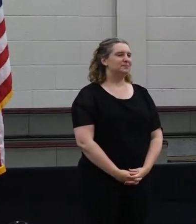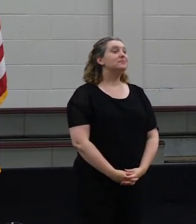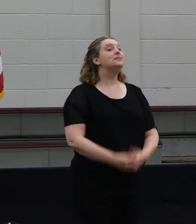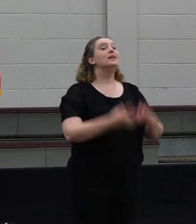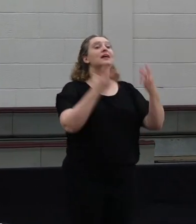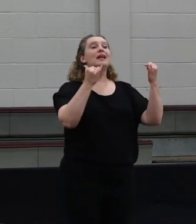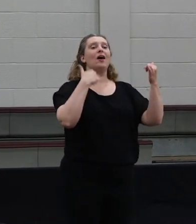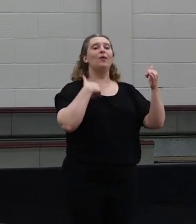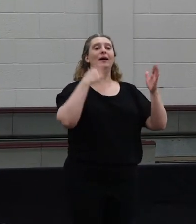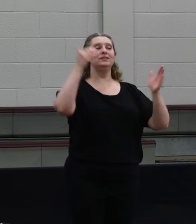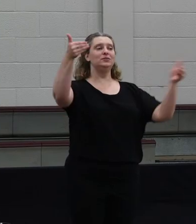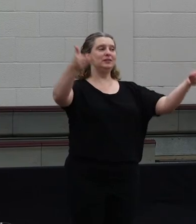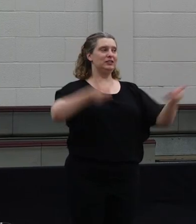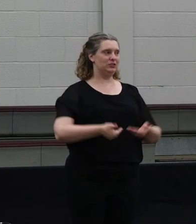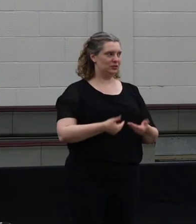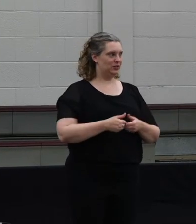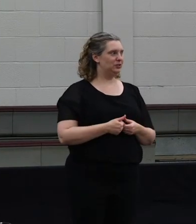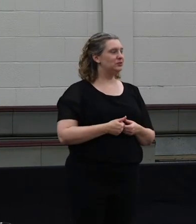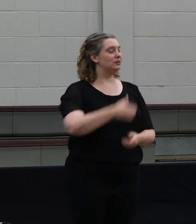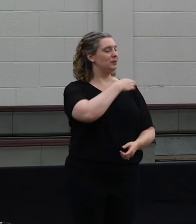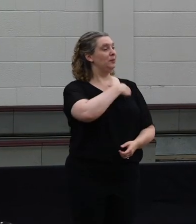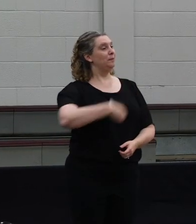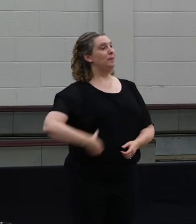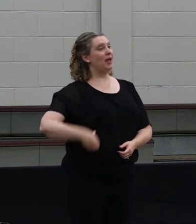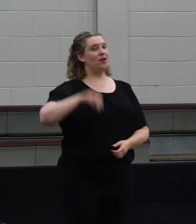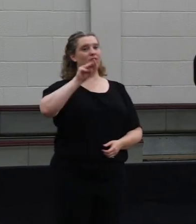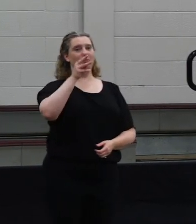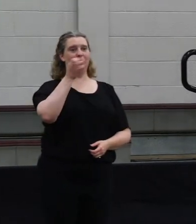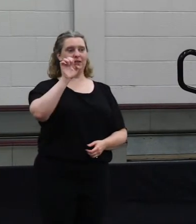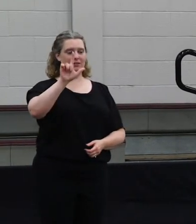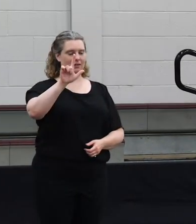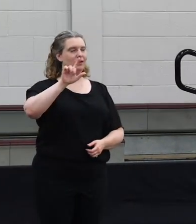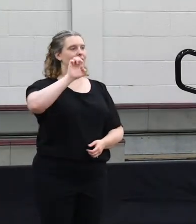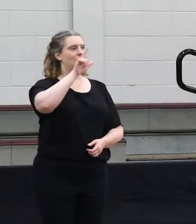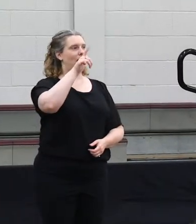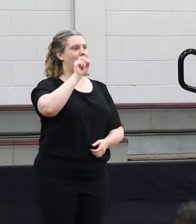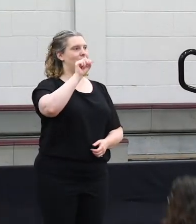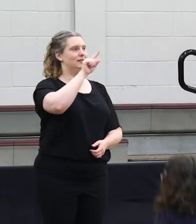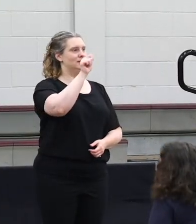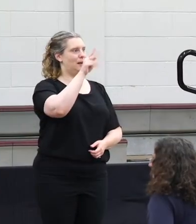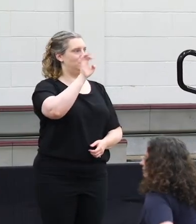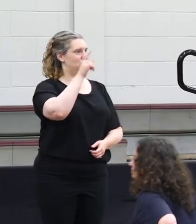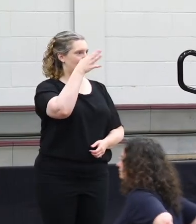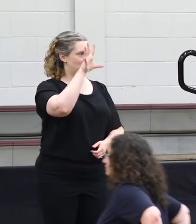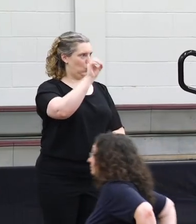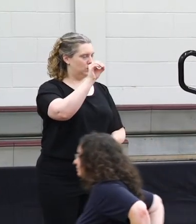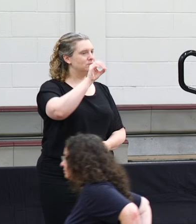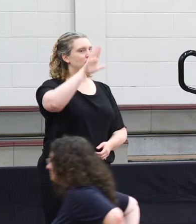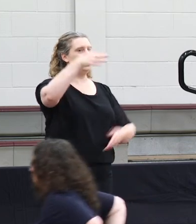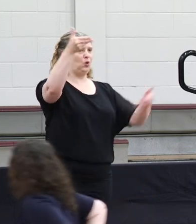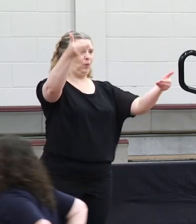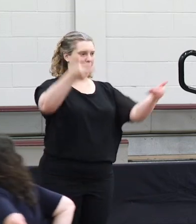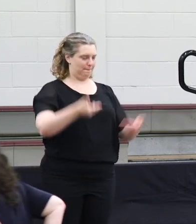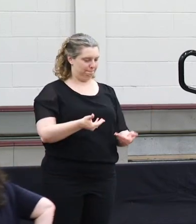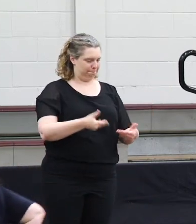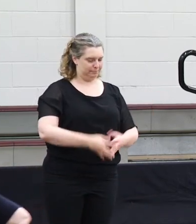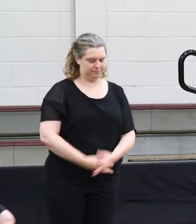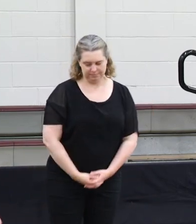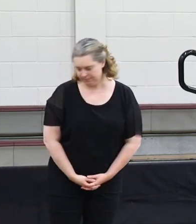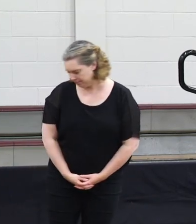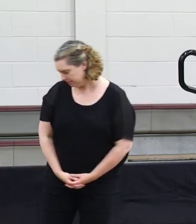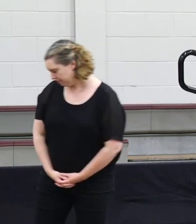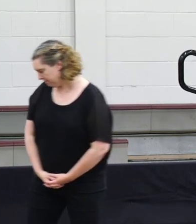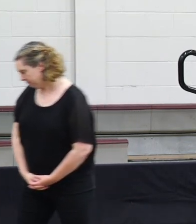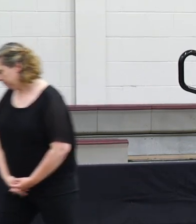At this time, I'd like to introduce the mayor of Bristol, Mrs. Ellen Zappo Sasu, with her welcome.